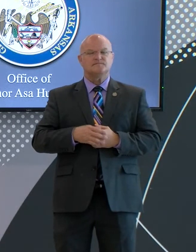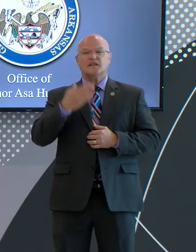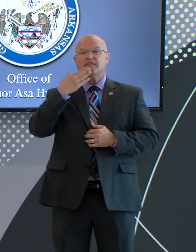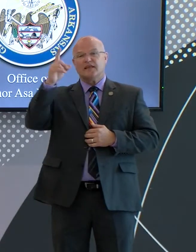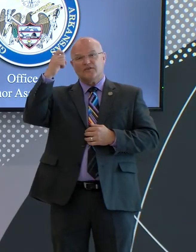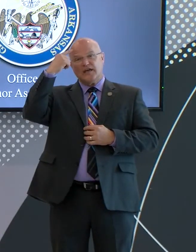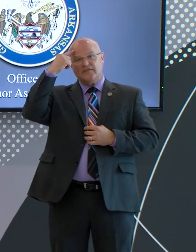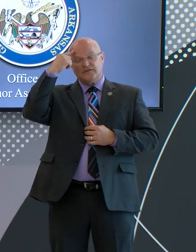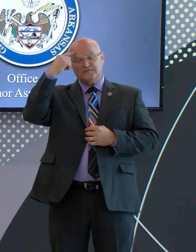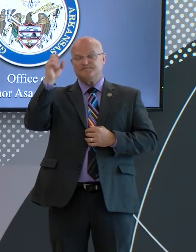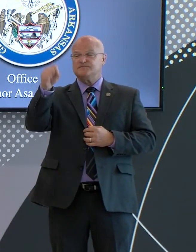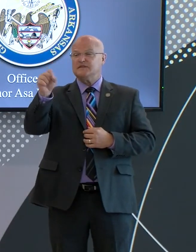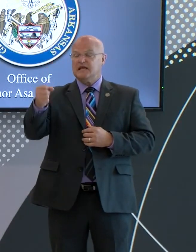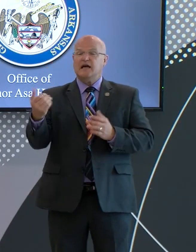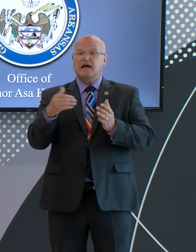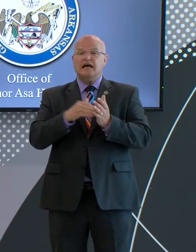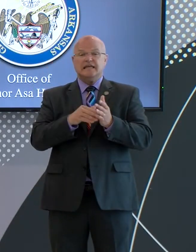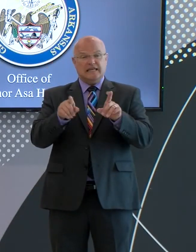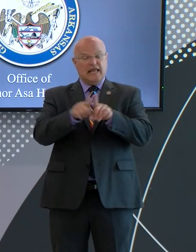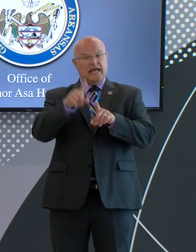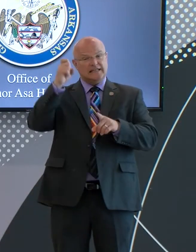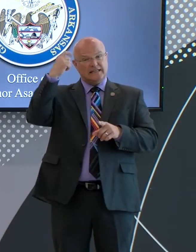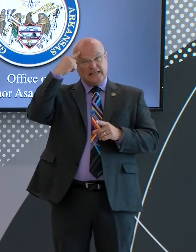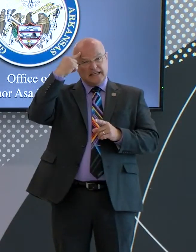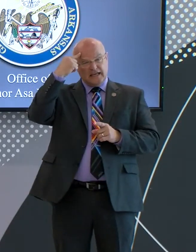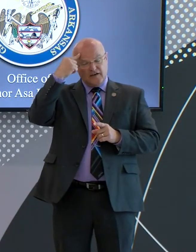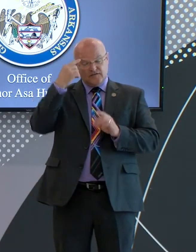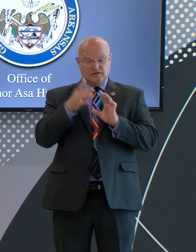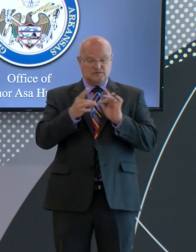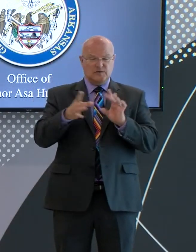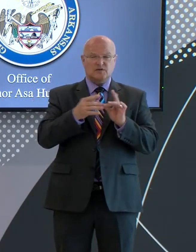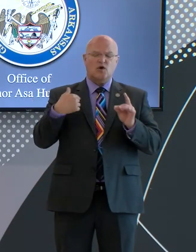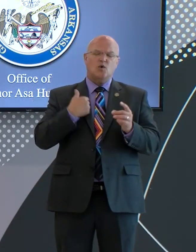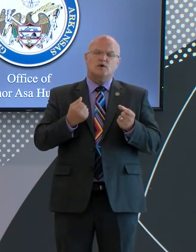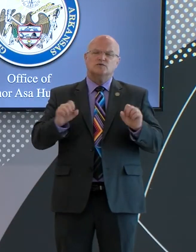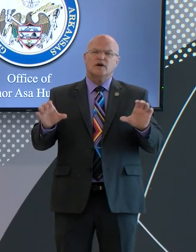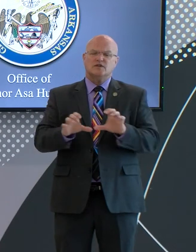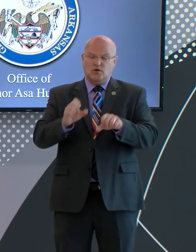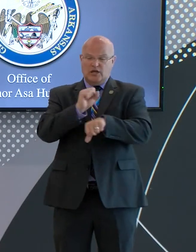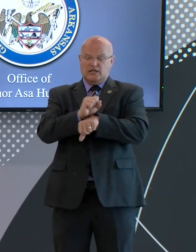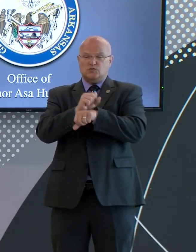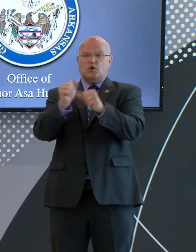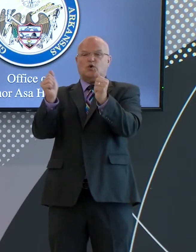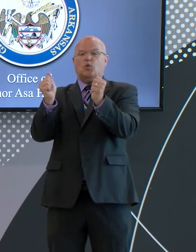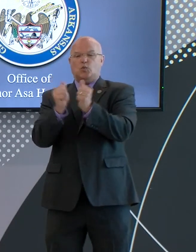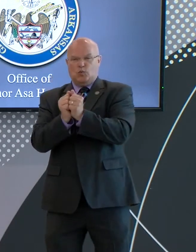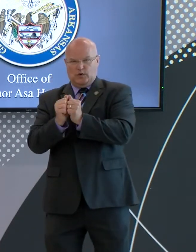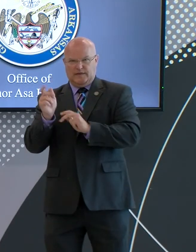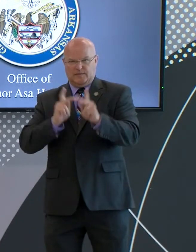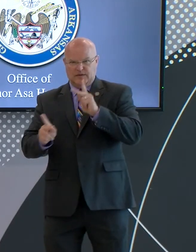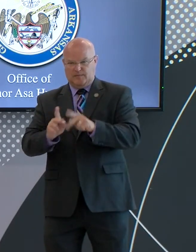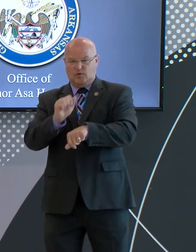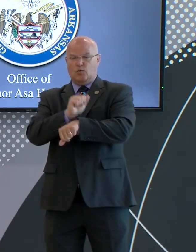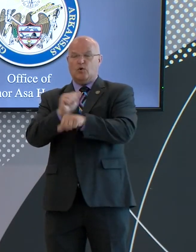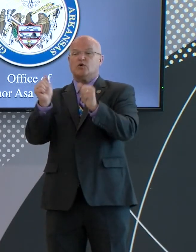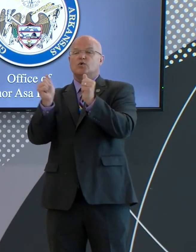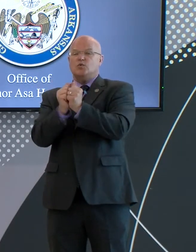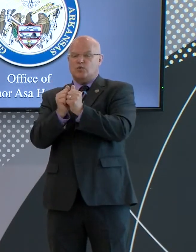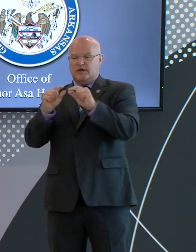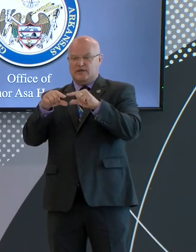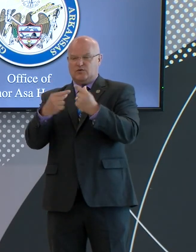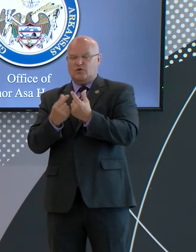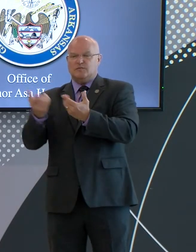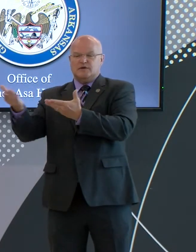Thank you, Governor. Yes, again, as the Governor has mentioned, what we try and do is work with people, with groups, to bring them